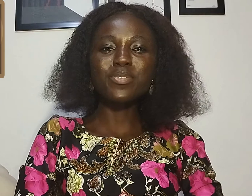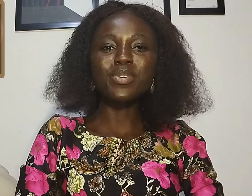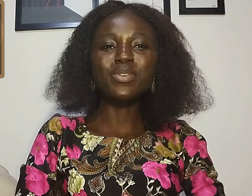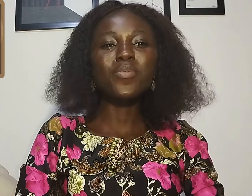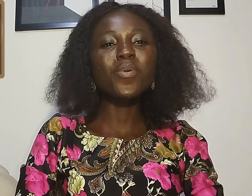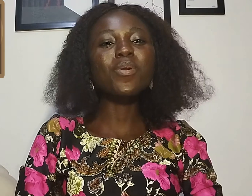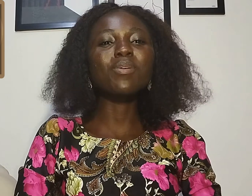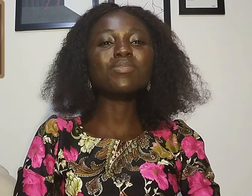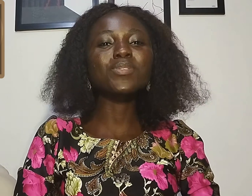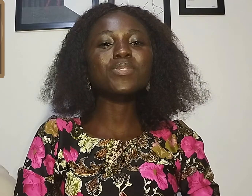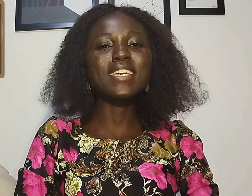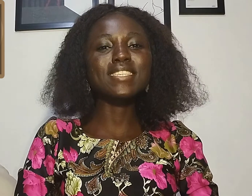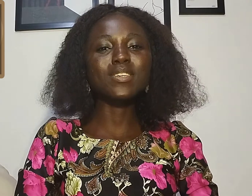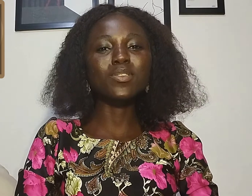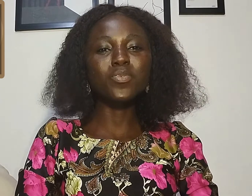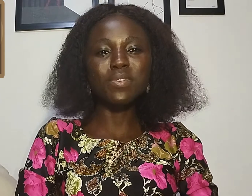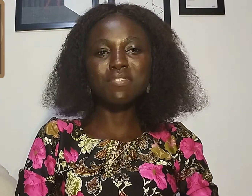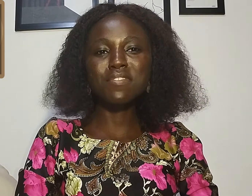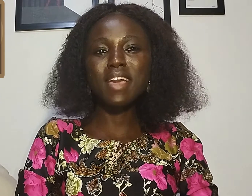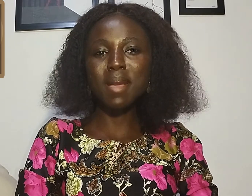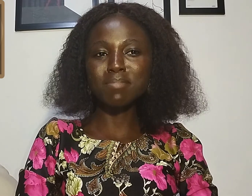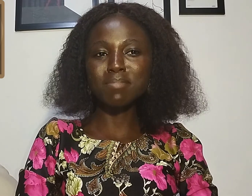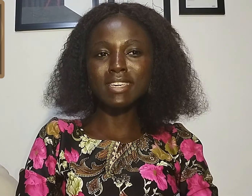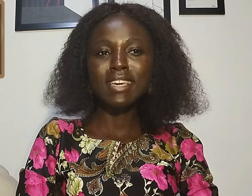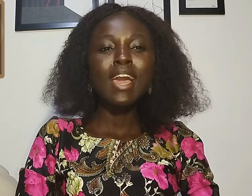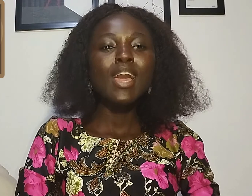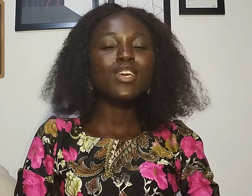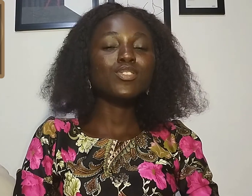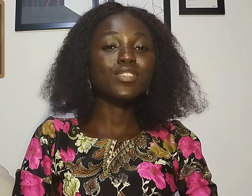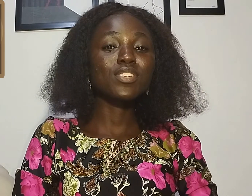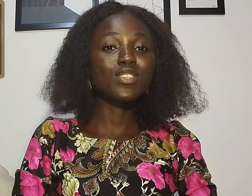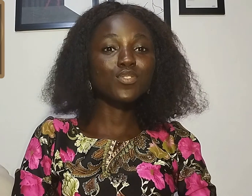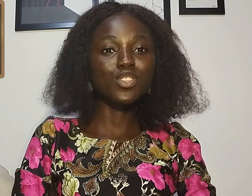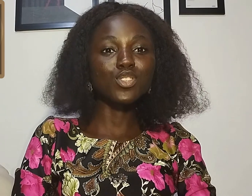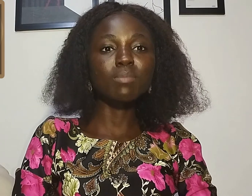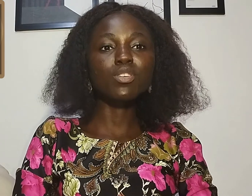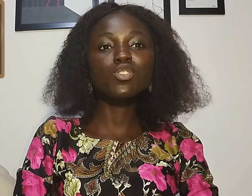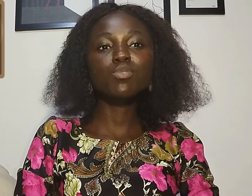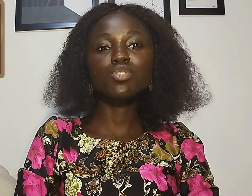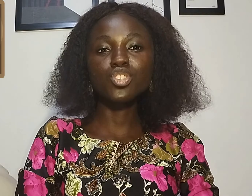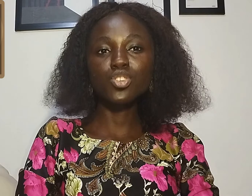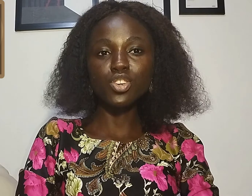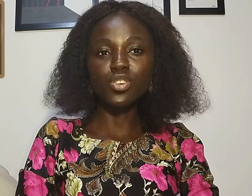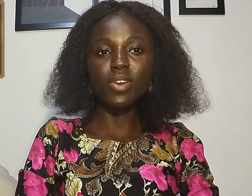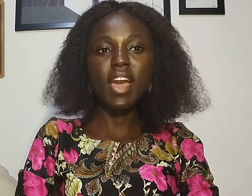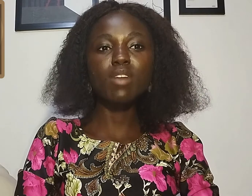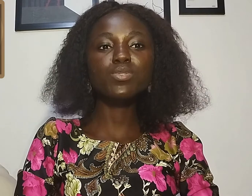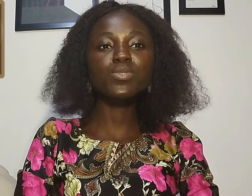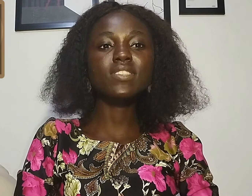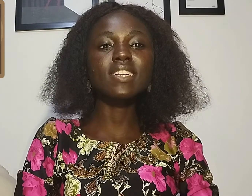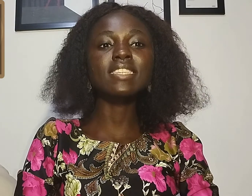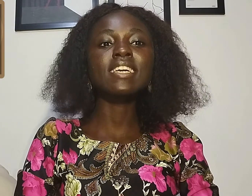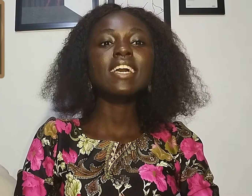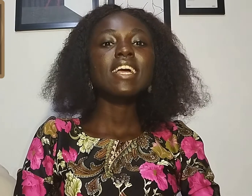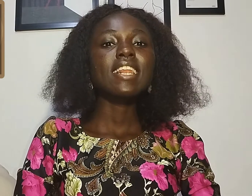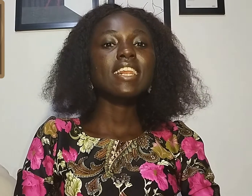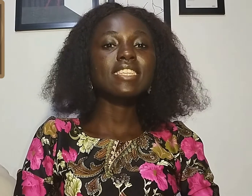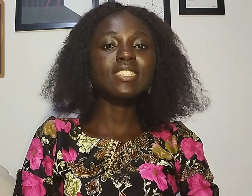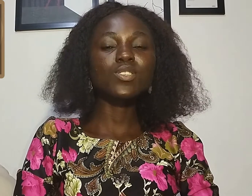everyone, welcome to ASL with Abby. In today's video, I'm going to be showing you how to sign letters of